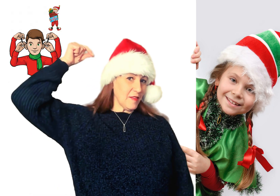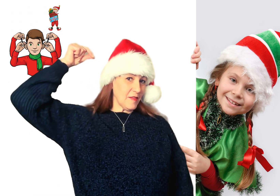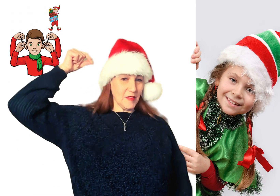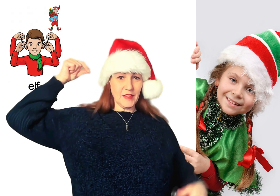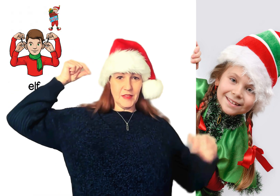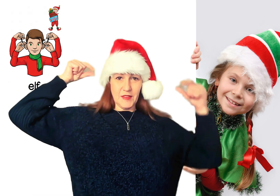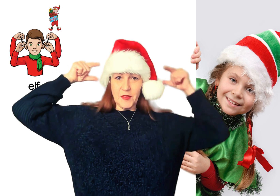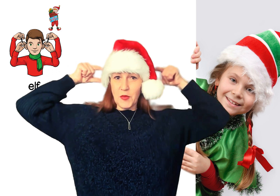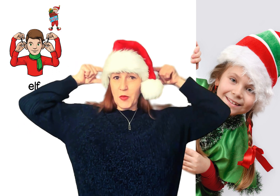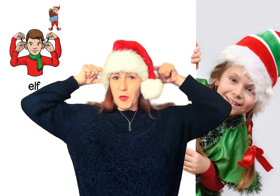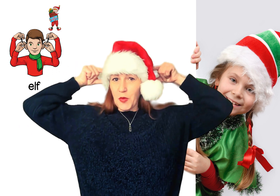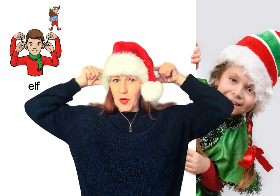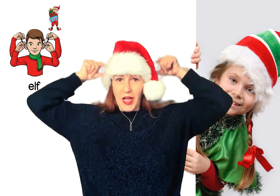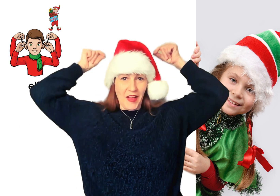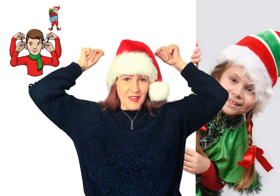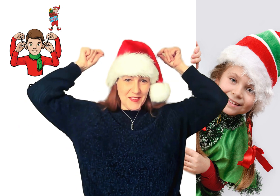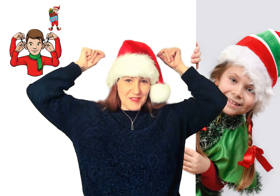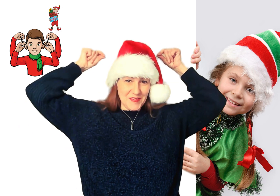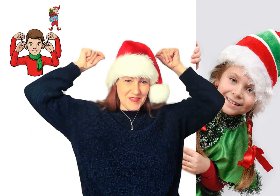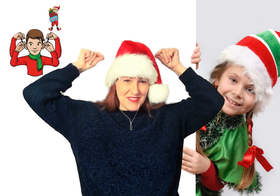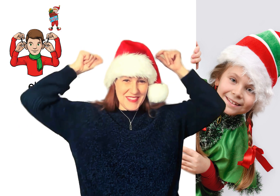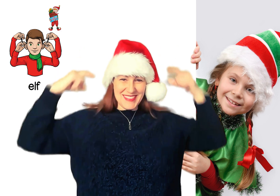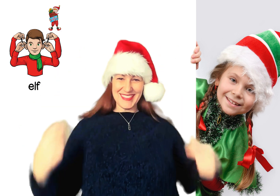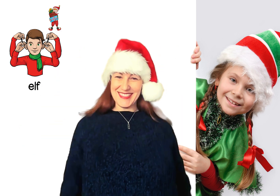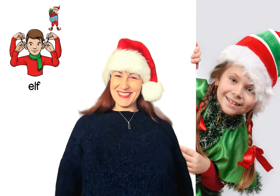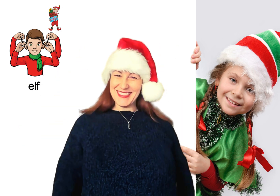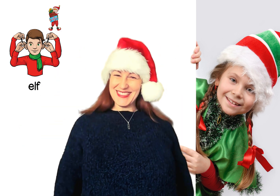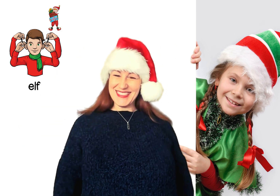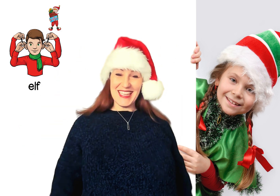Elf. Elf.